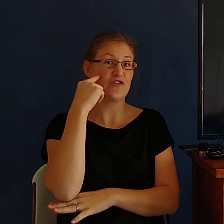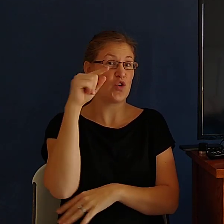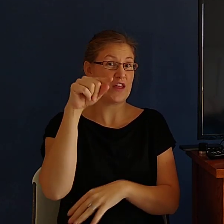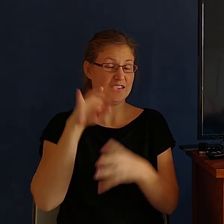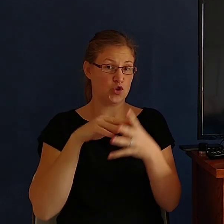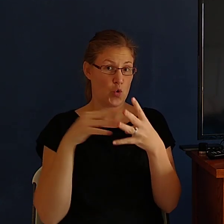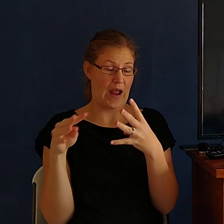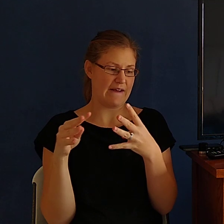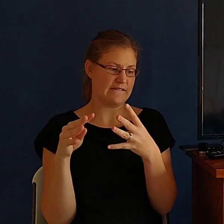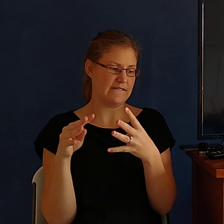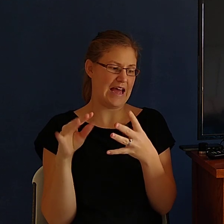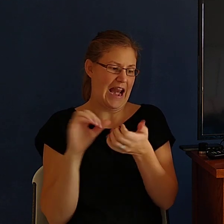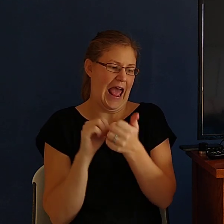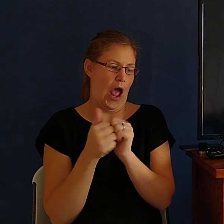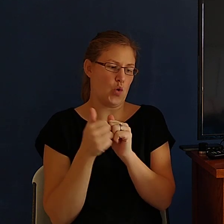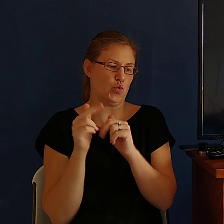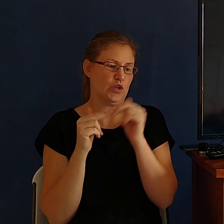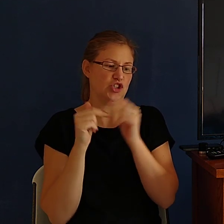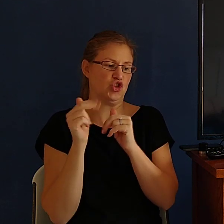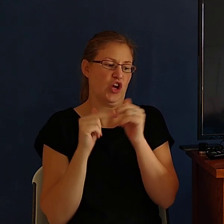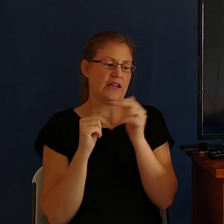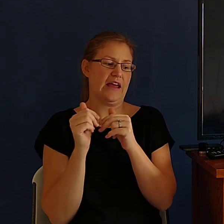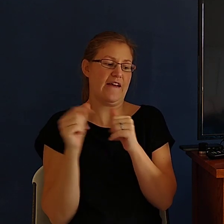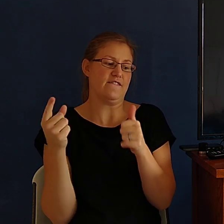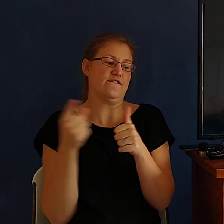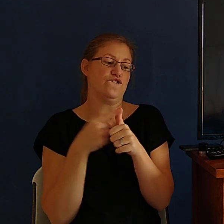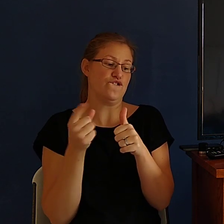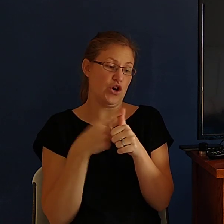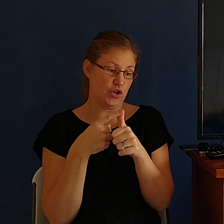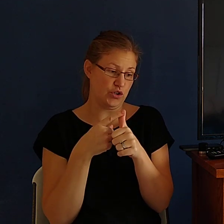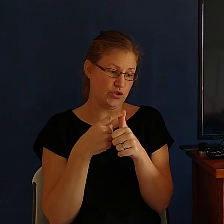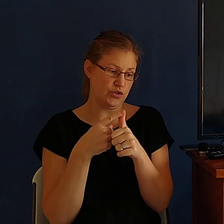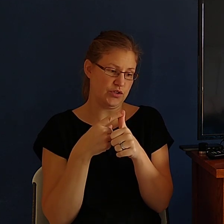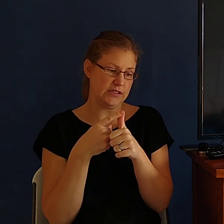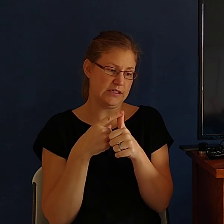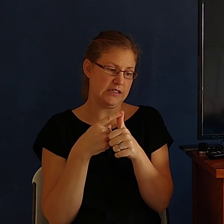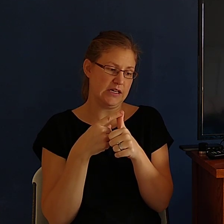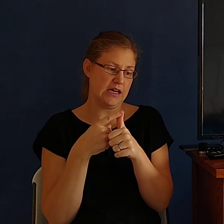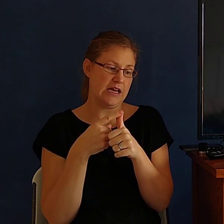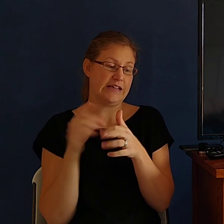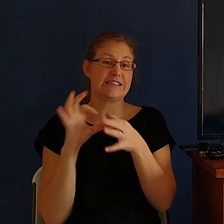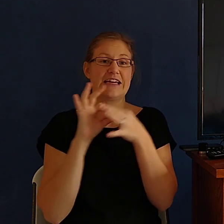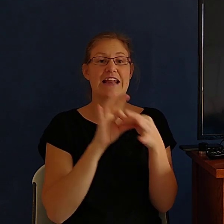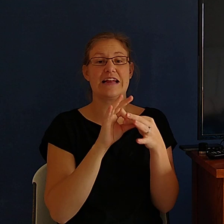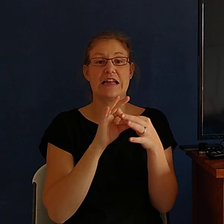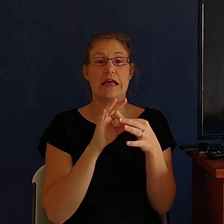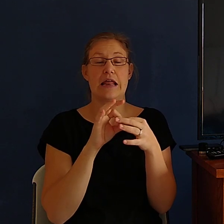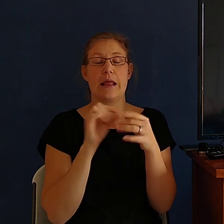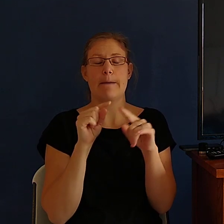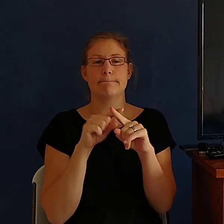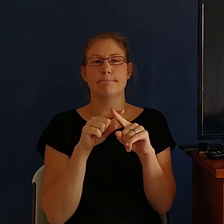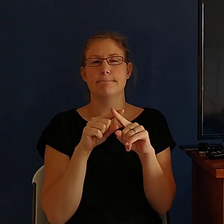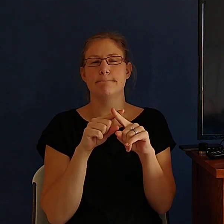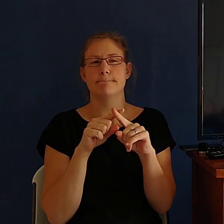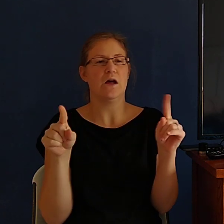and how to construct it. First, this graph it's not, or it's connected, but is not a tree